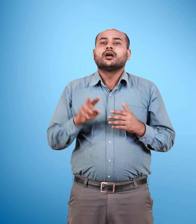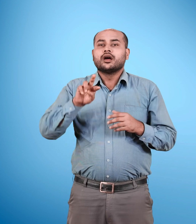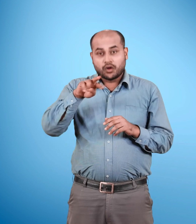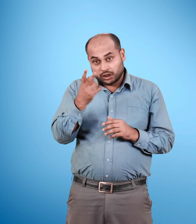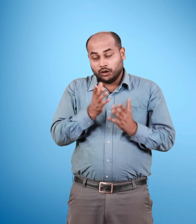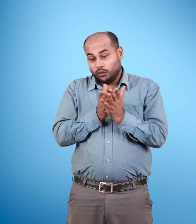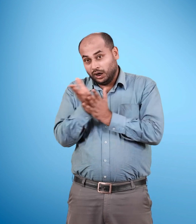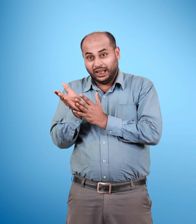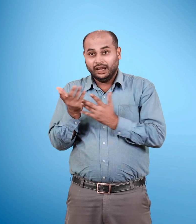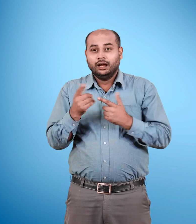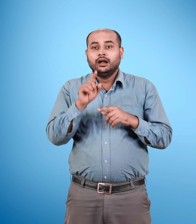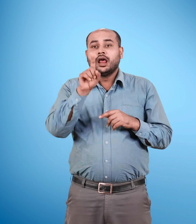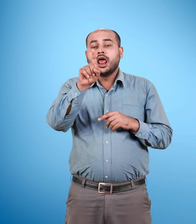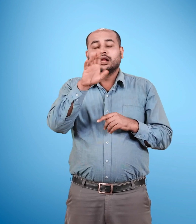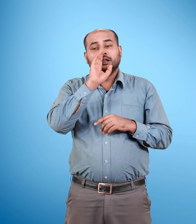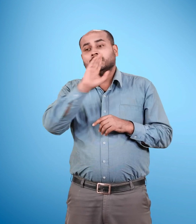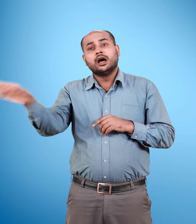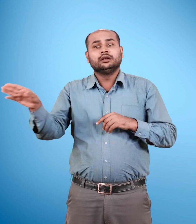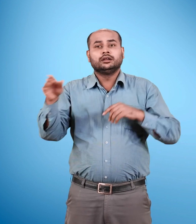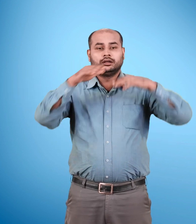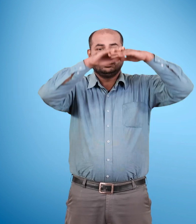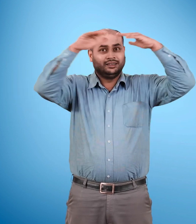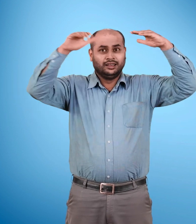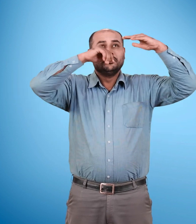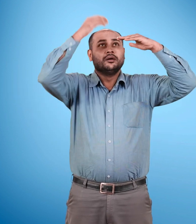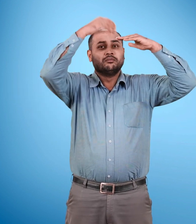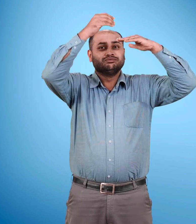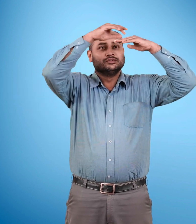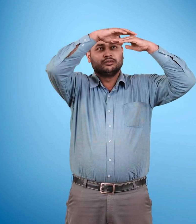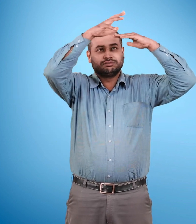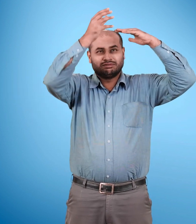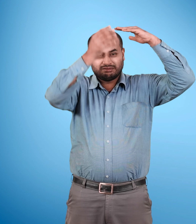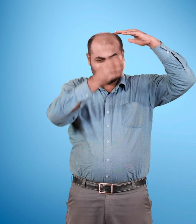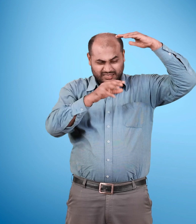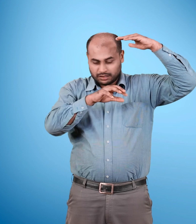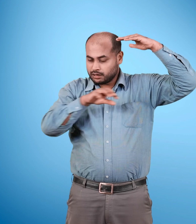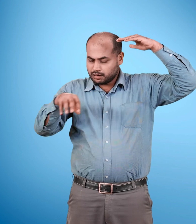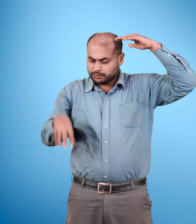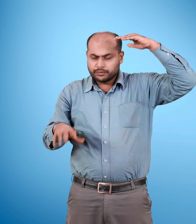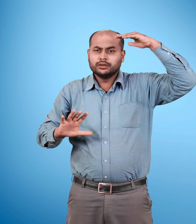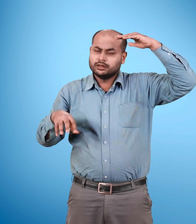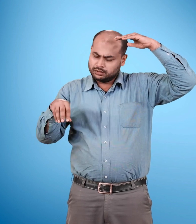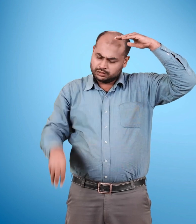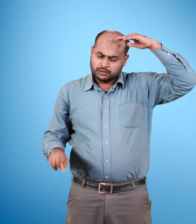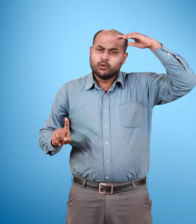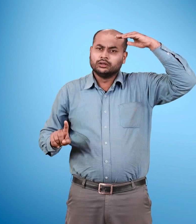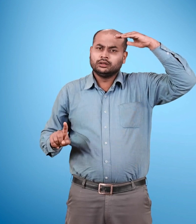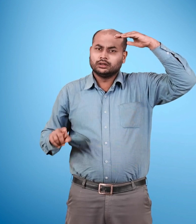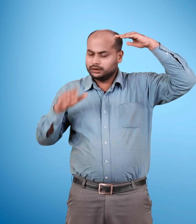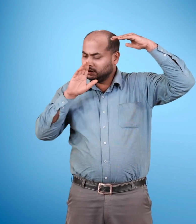Instead of collecting rainwater in the tank, the pipes can go directly into a pit in the ground. This